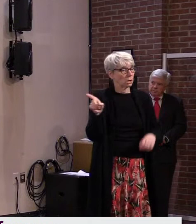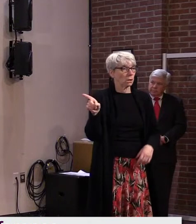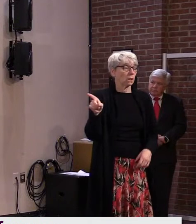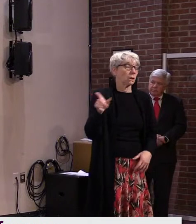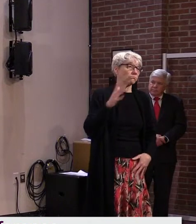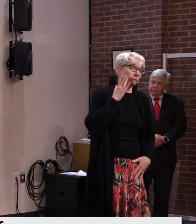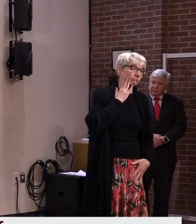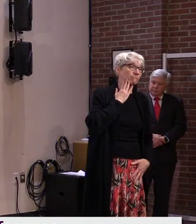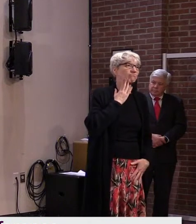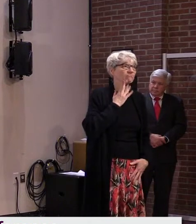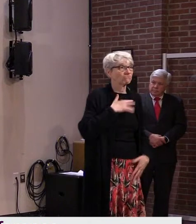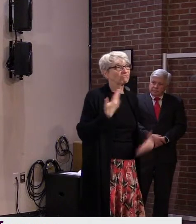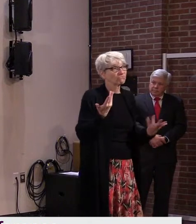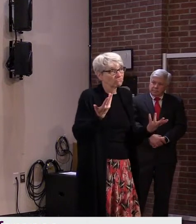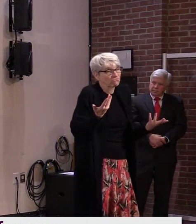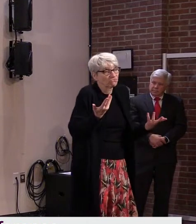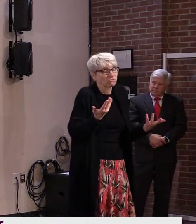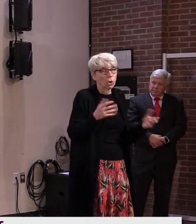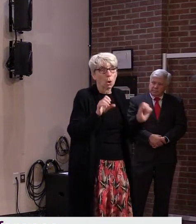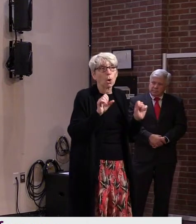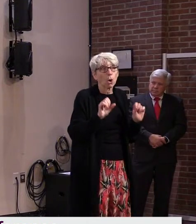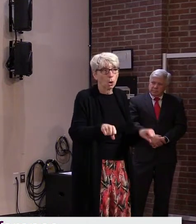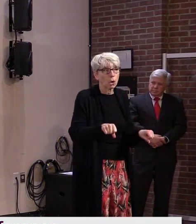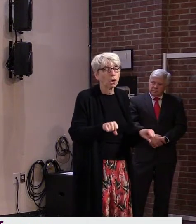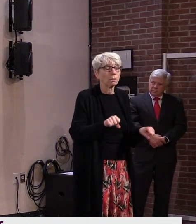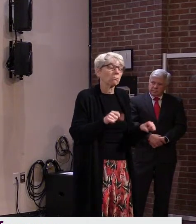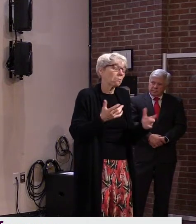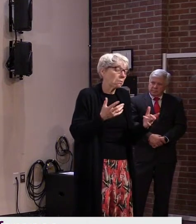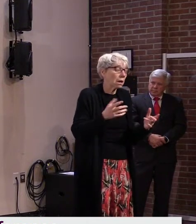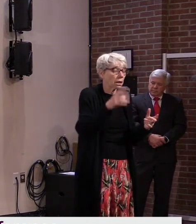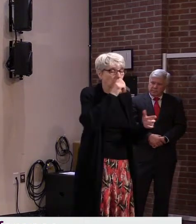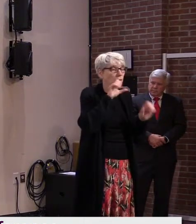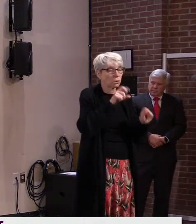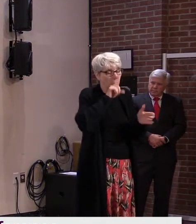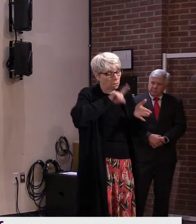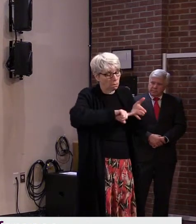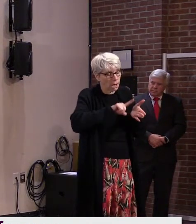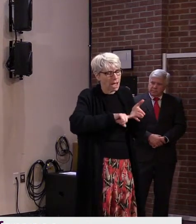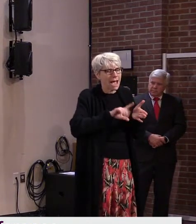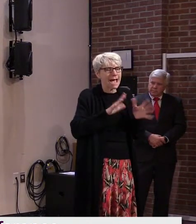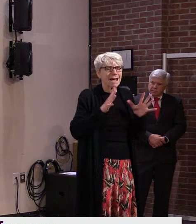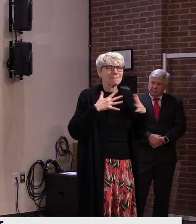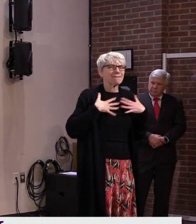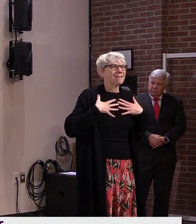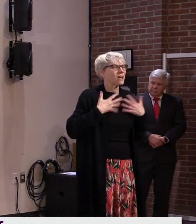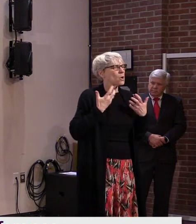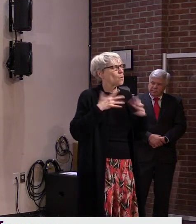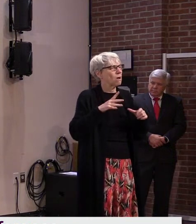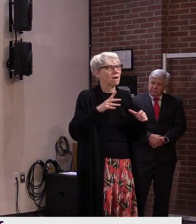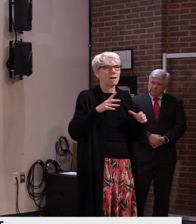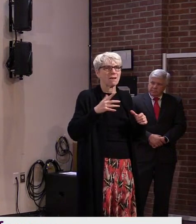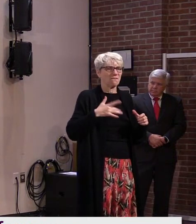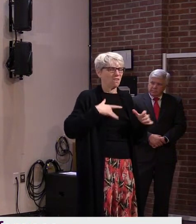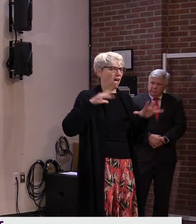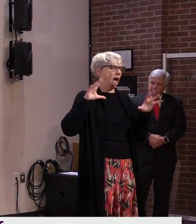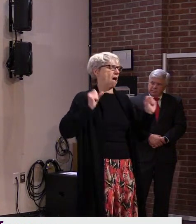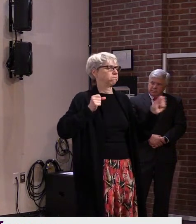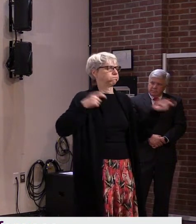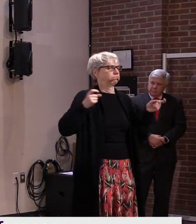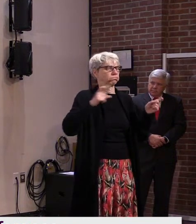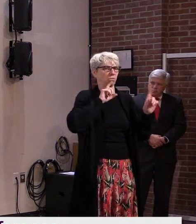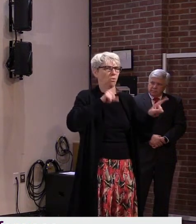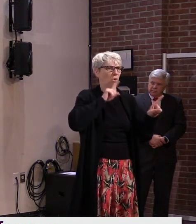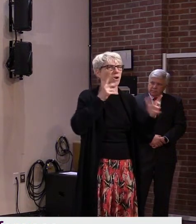We haven't looked into that, but I think it just leads to more. This is here to stay.